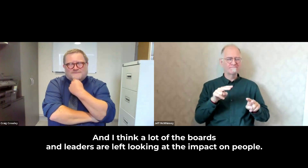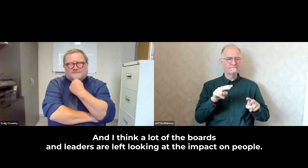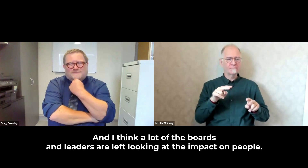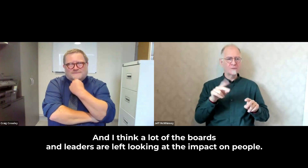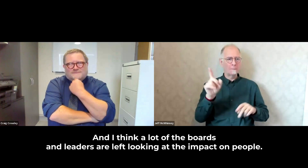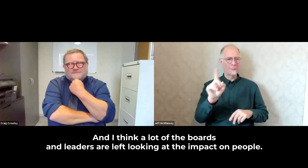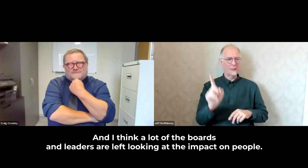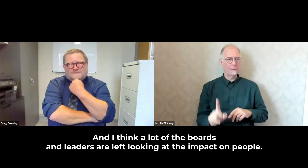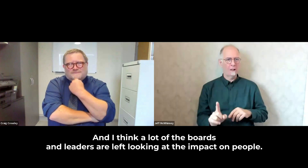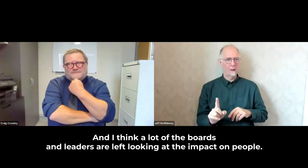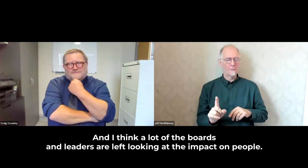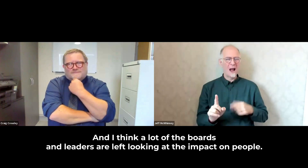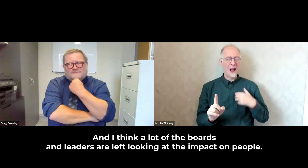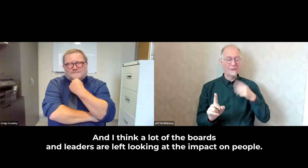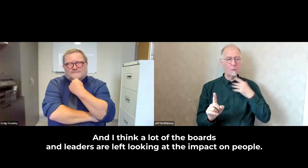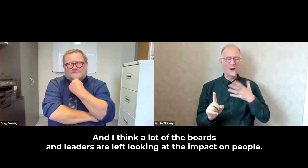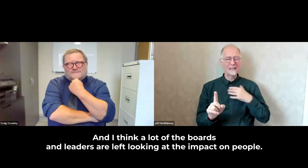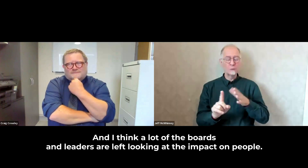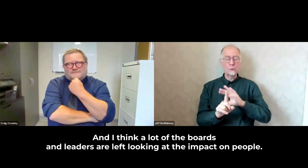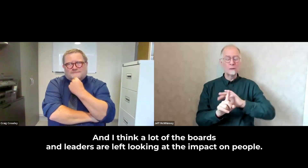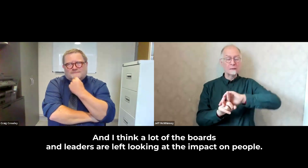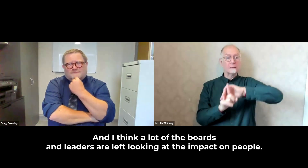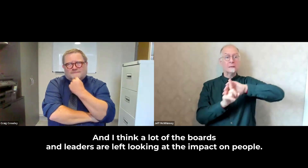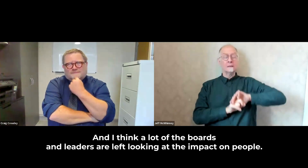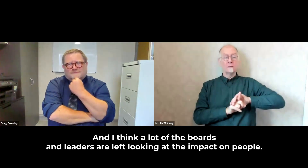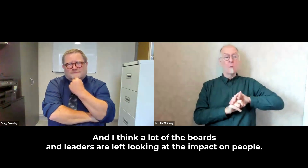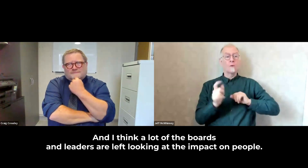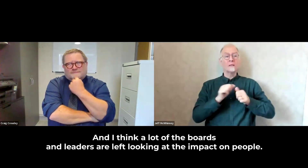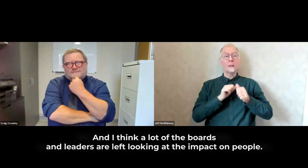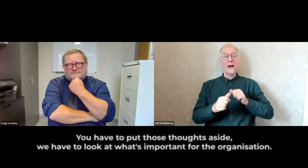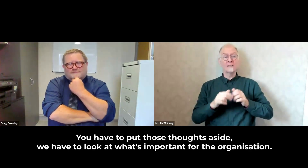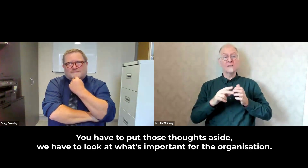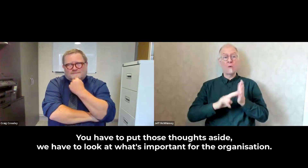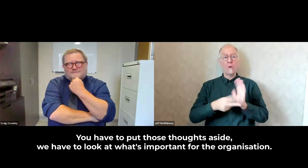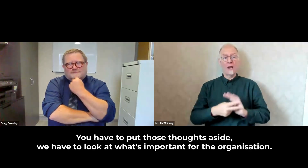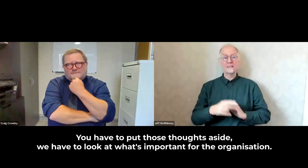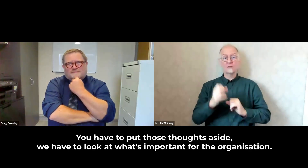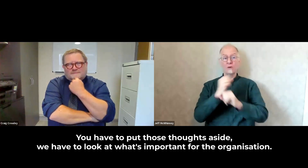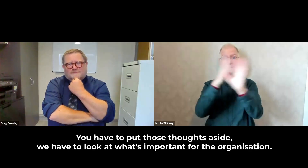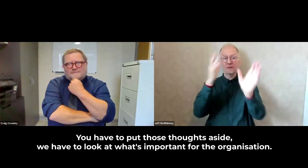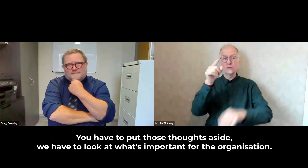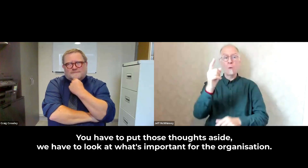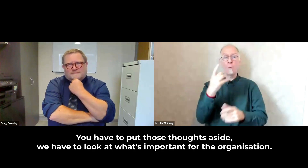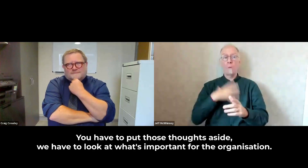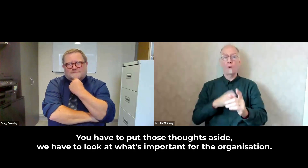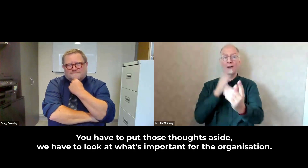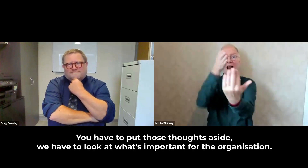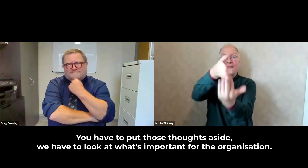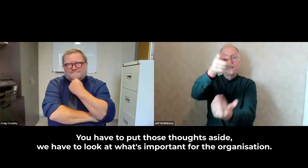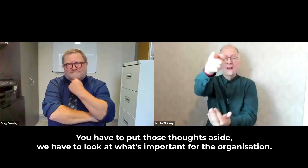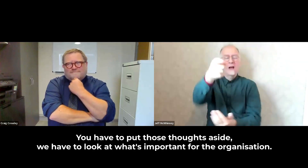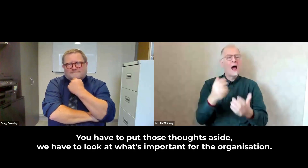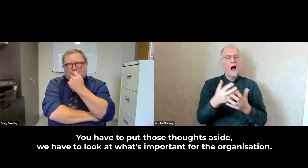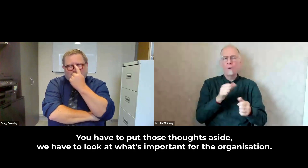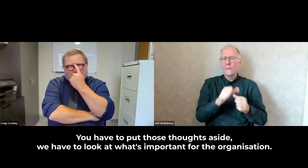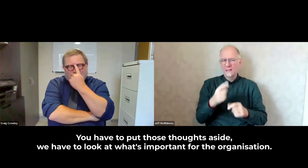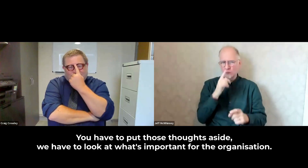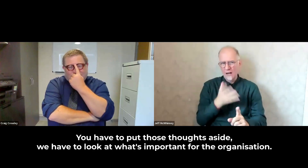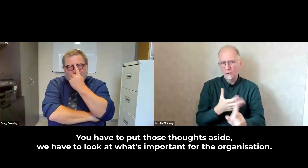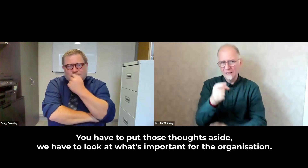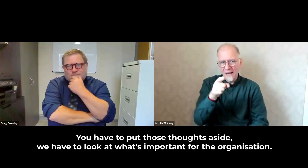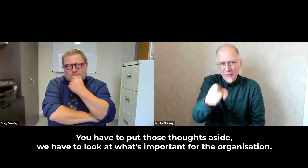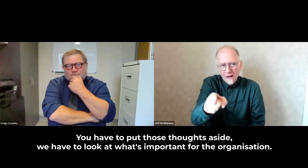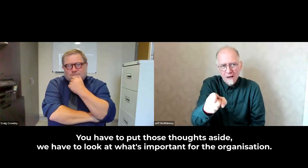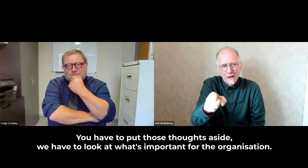are left in a situation of looking at people. You have to look at people, they're saying we have to look at